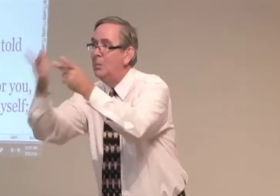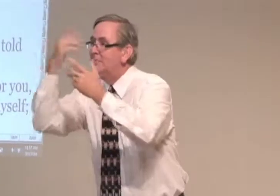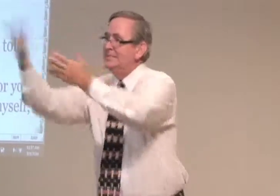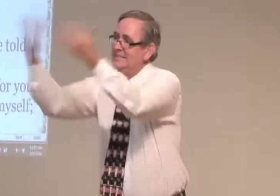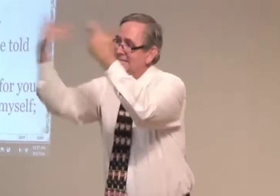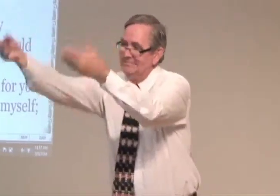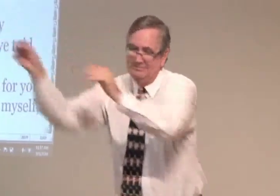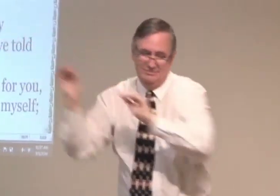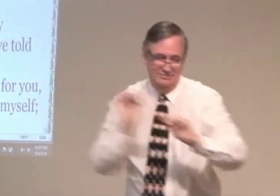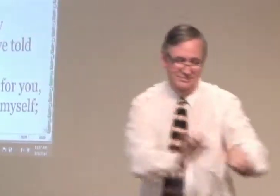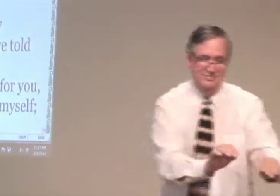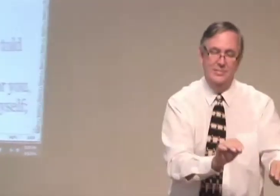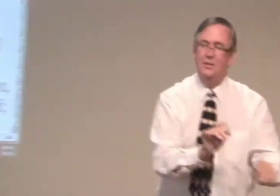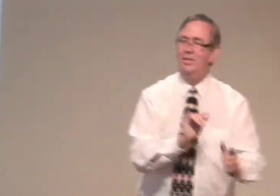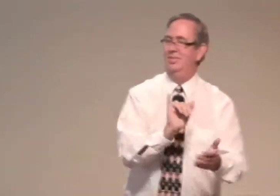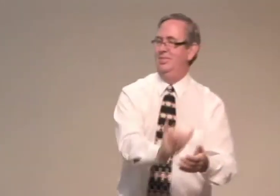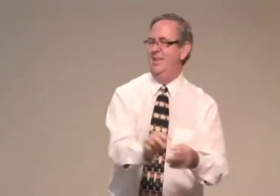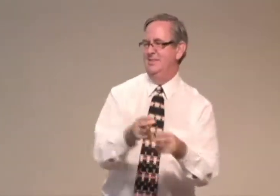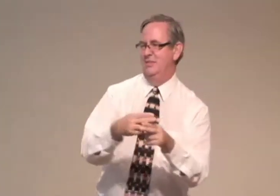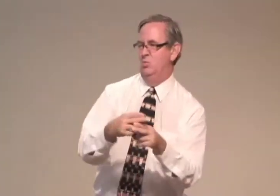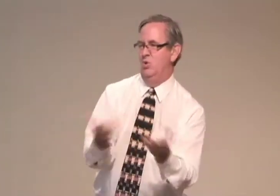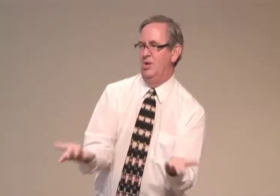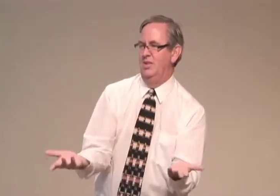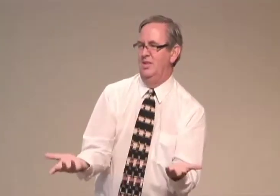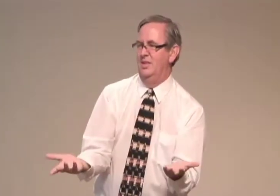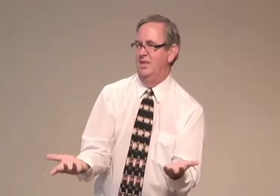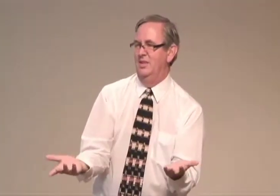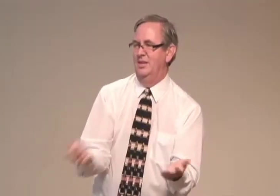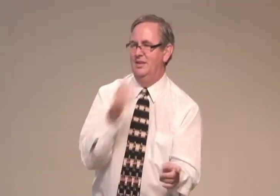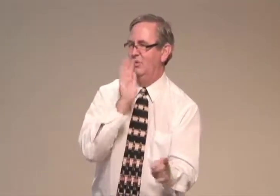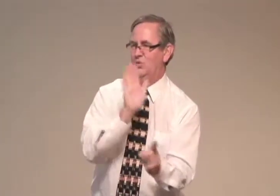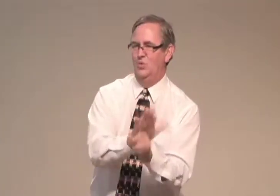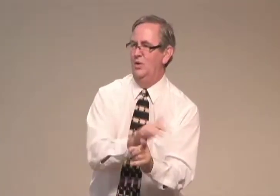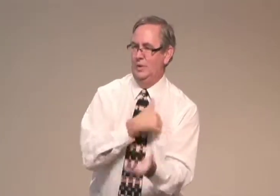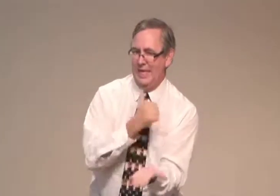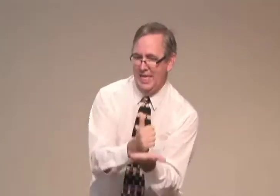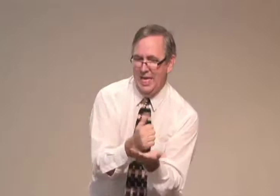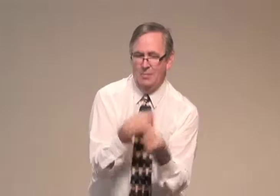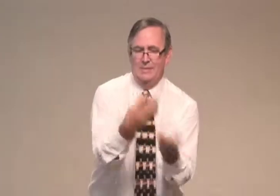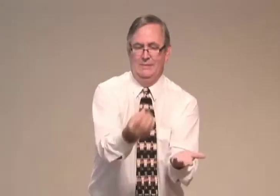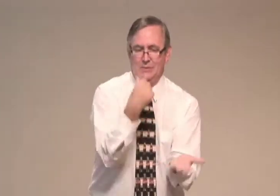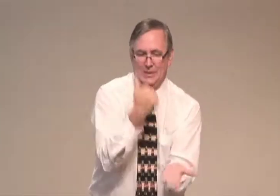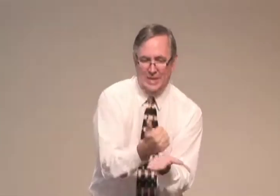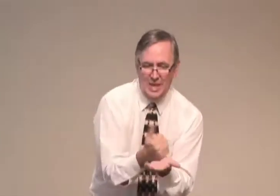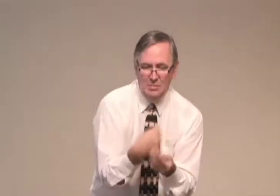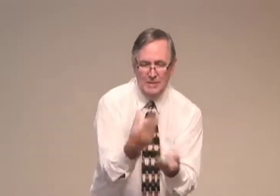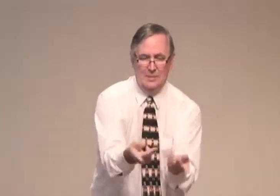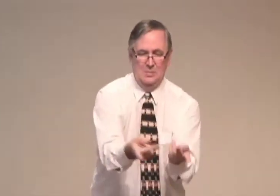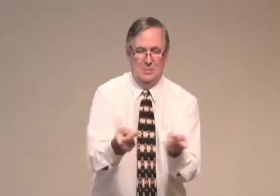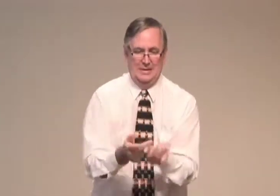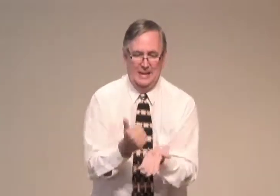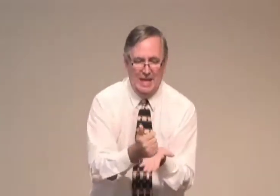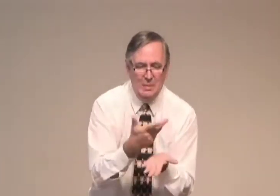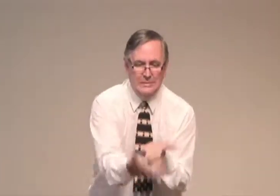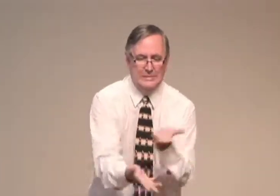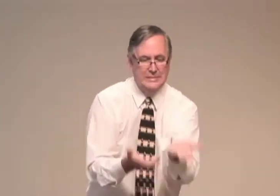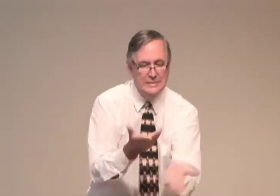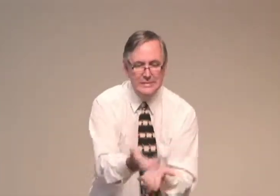children shelter for families that don't have any place to go but it's only temporary. They can't live there permanently. We can help them for a